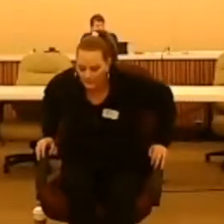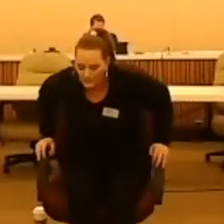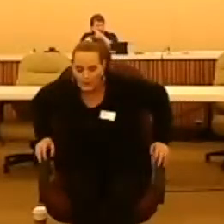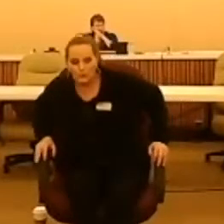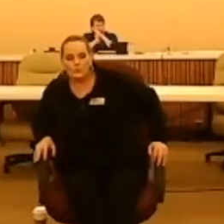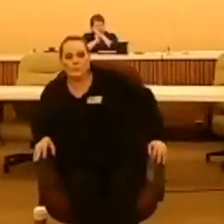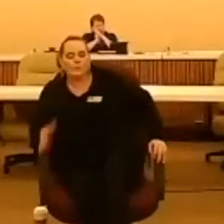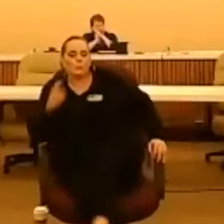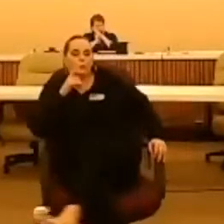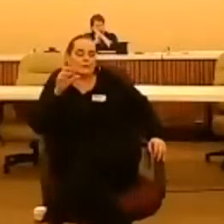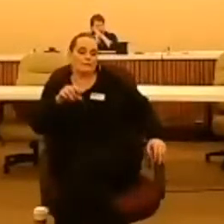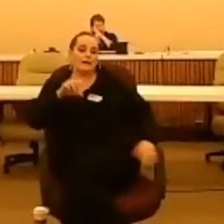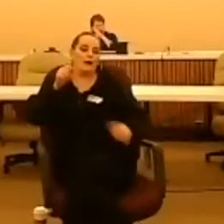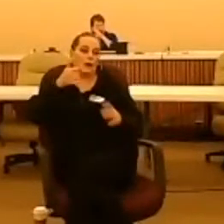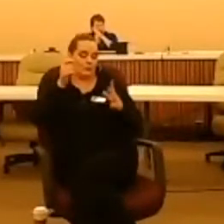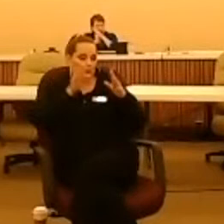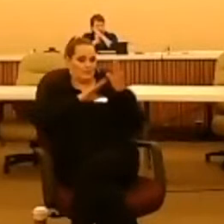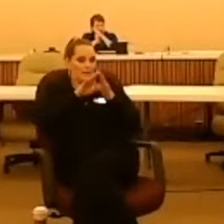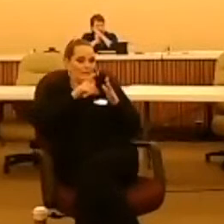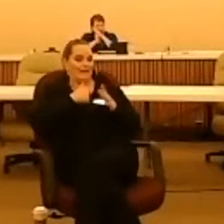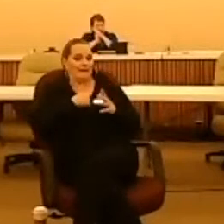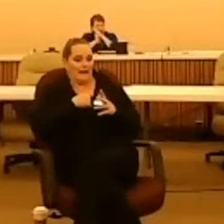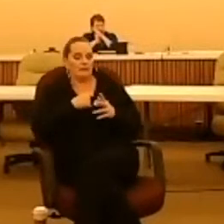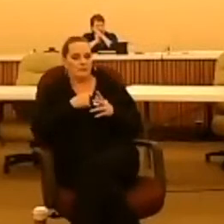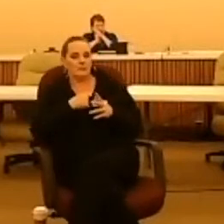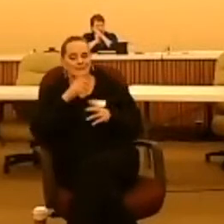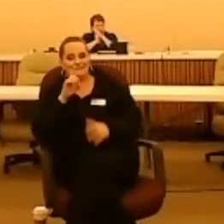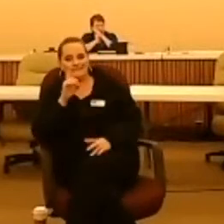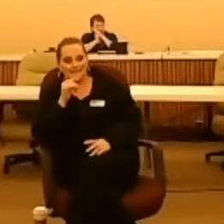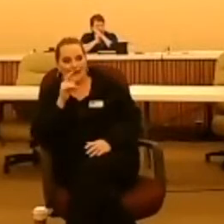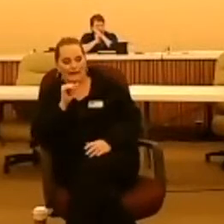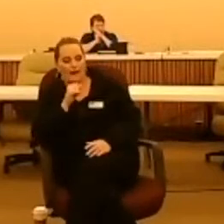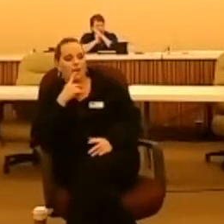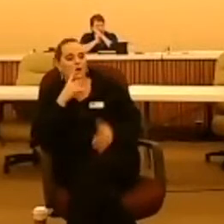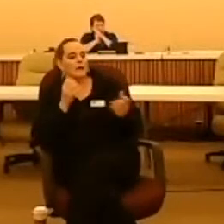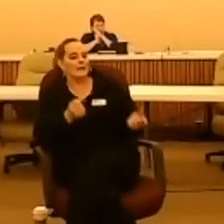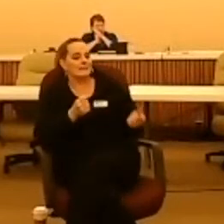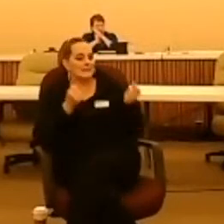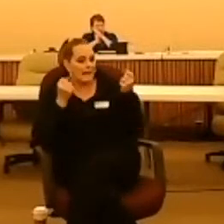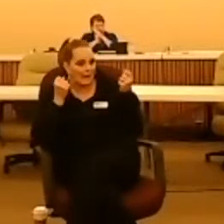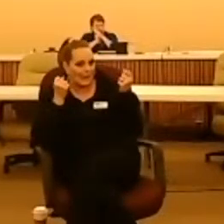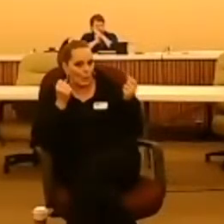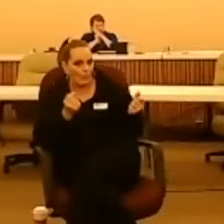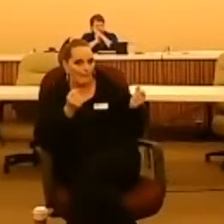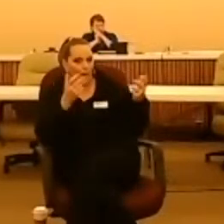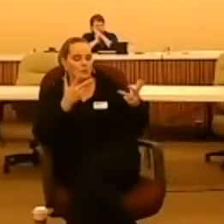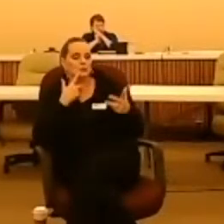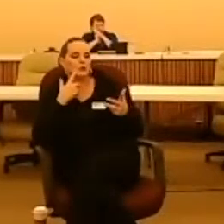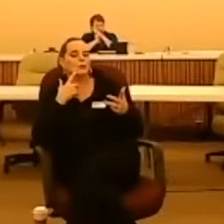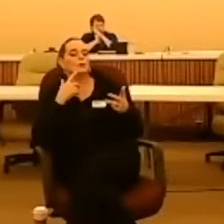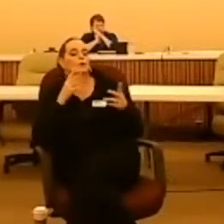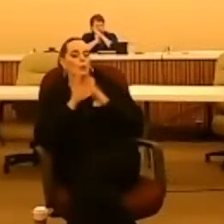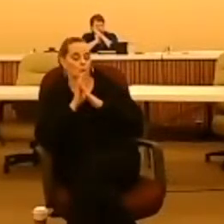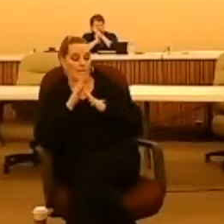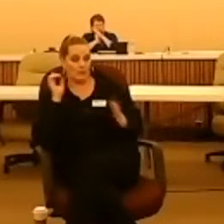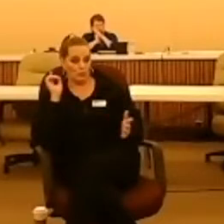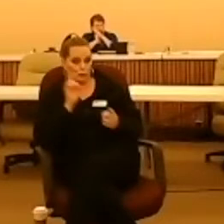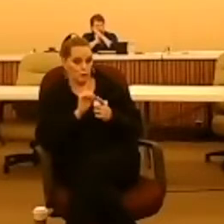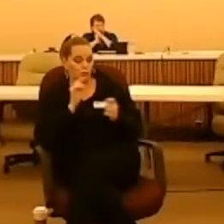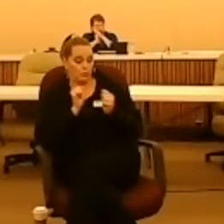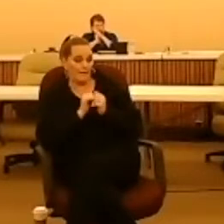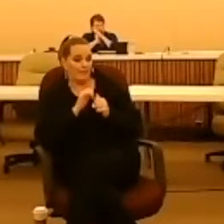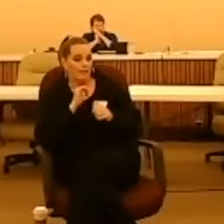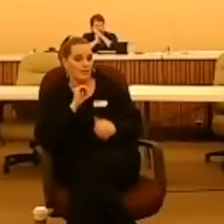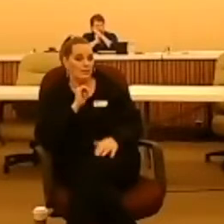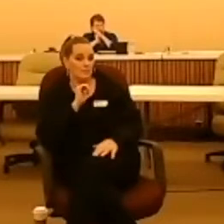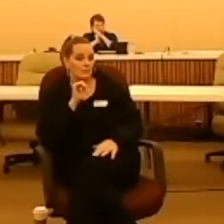developments that did have hard data as to how much the traffic was reduced, but with the presence of that